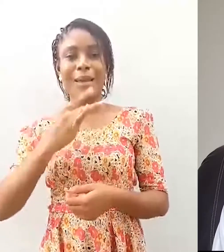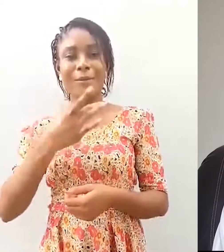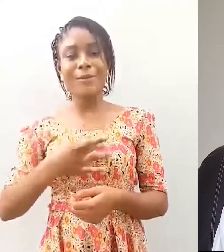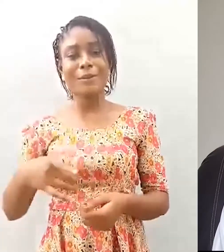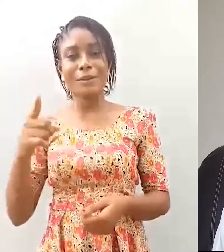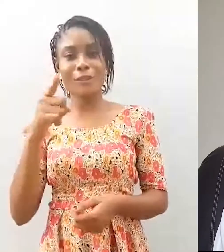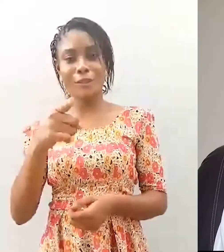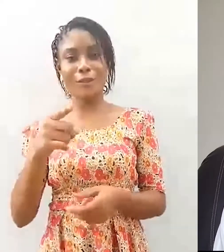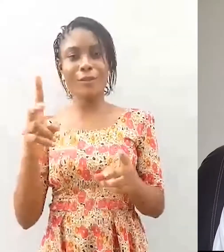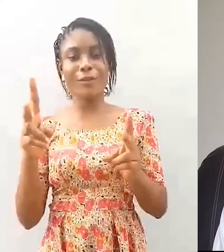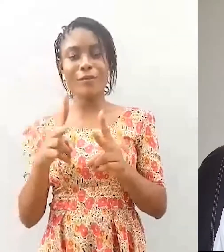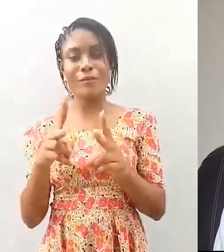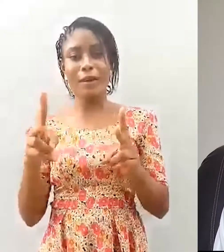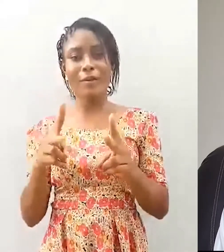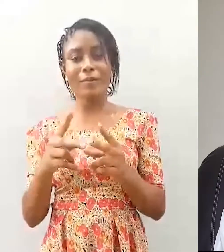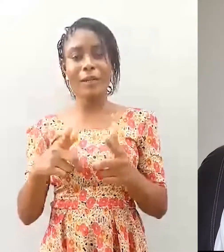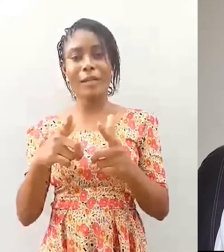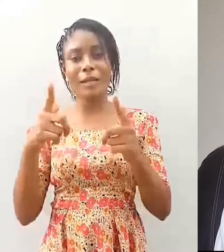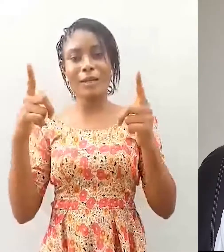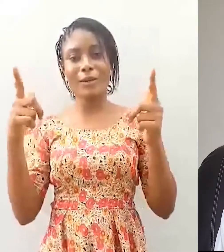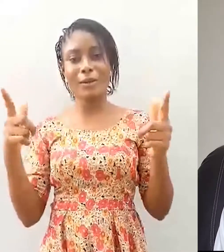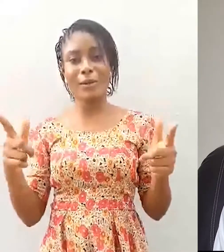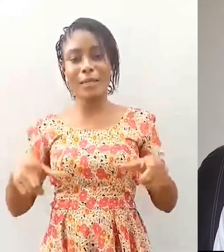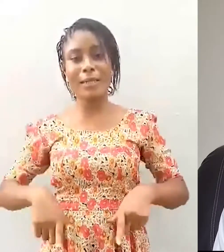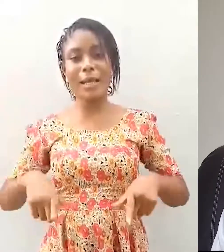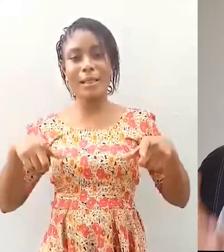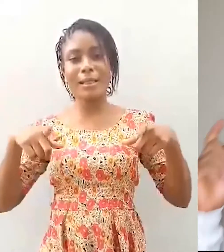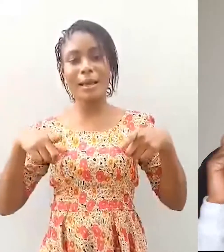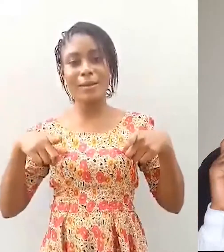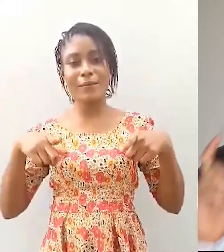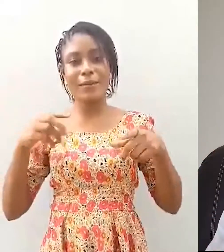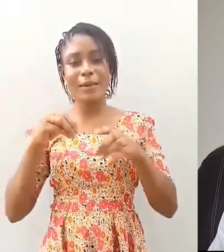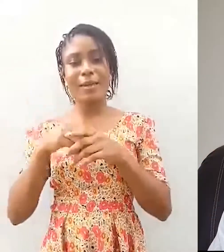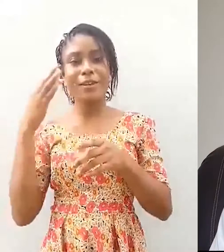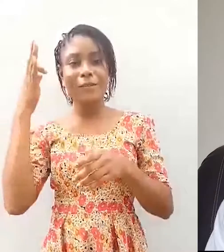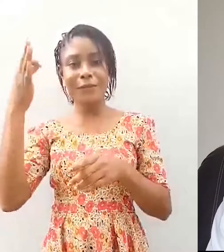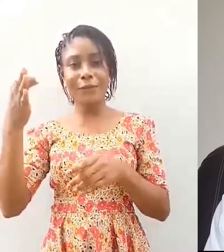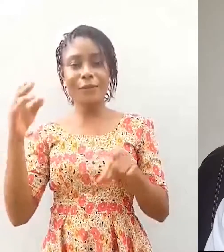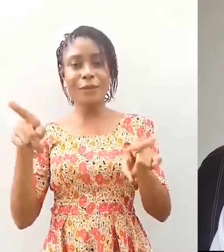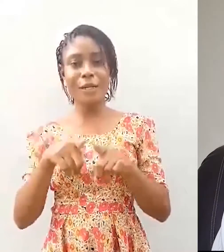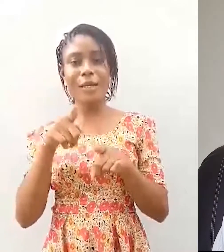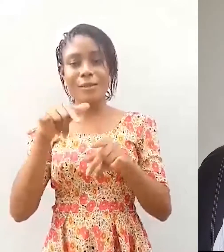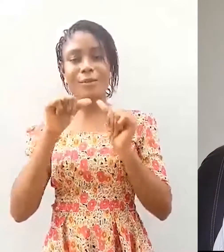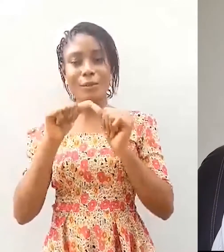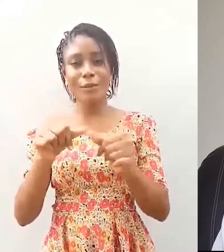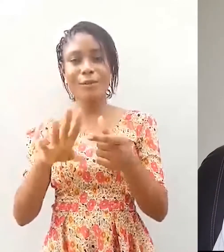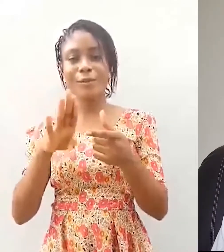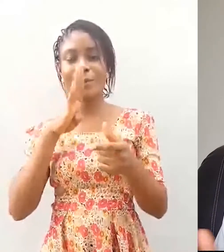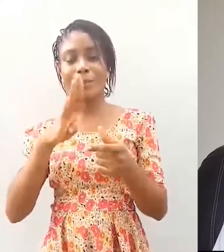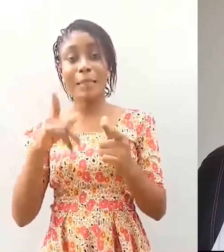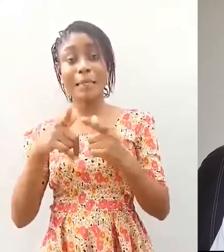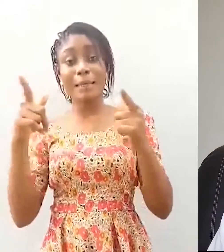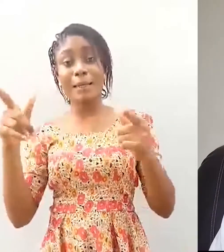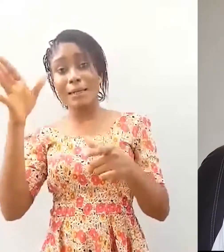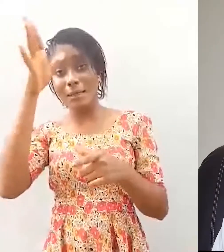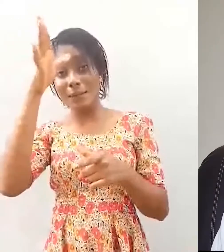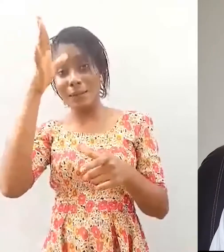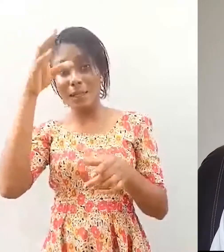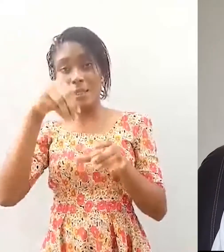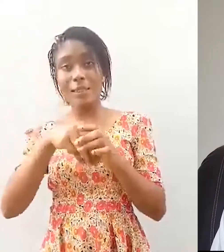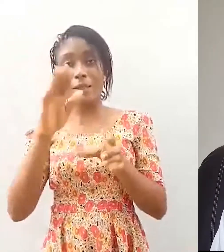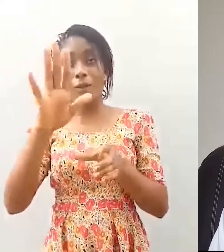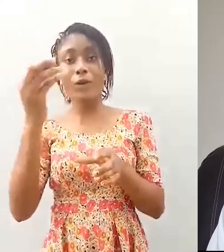very great life ahead of you as you continue to be great fathers in your homes. Let's go